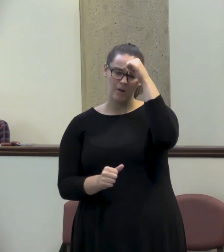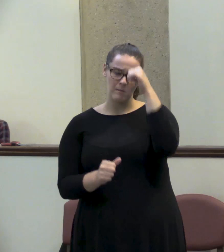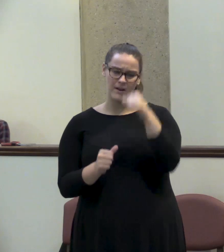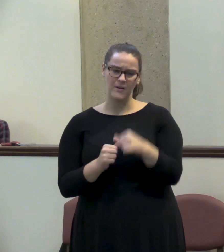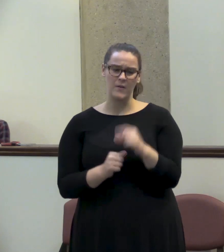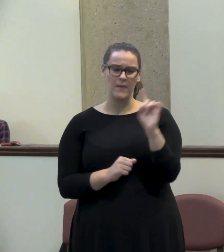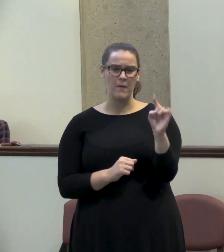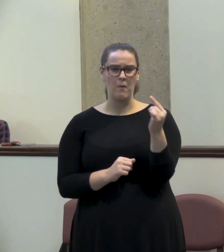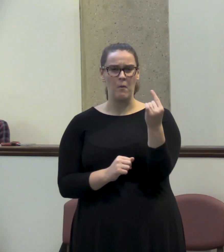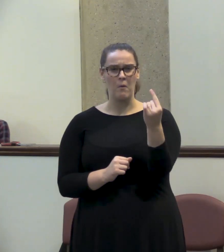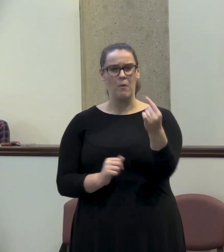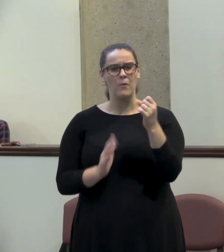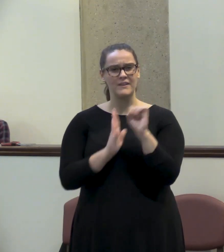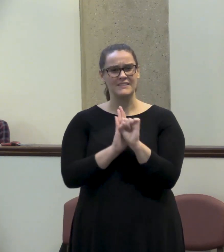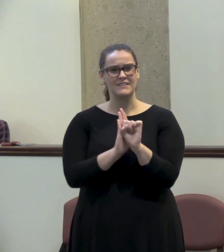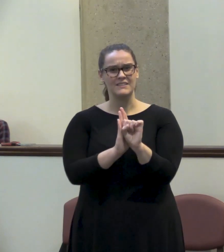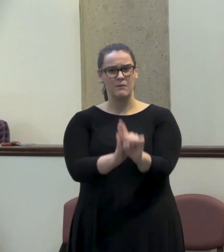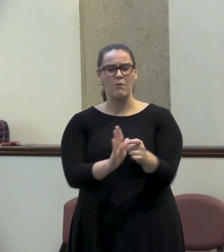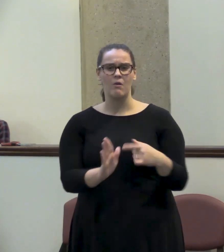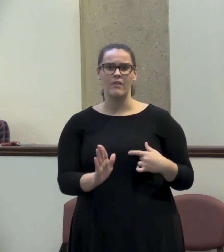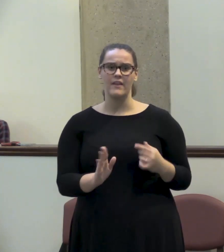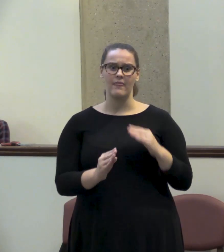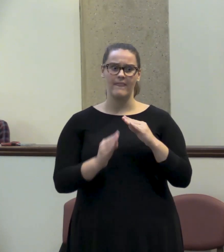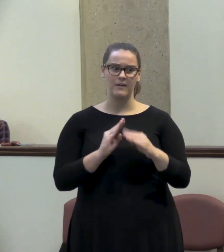the community of Fairfield existed.